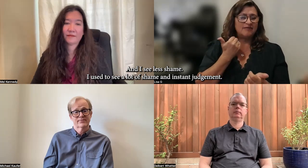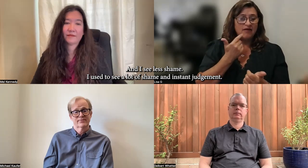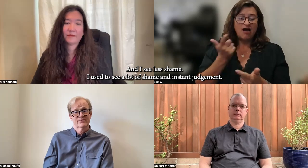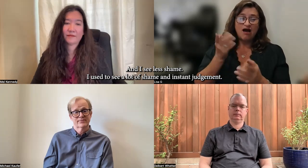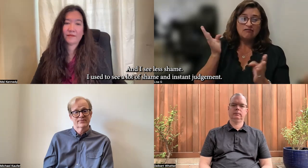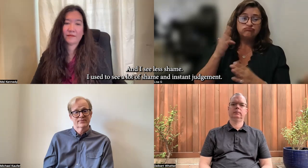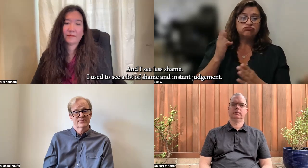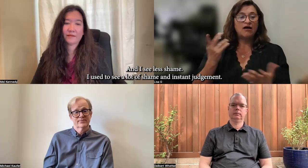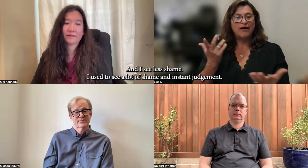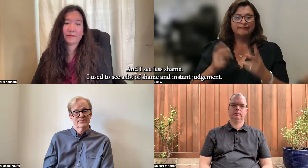and instant judgment.